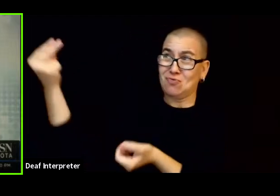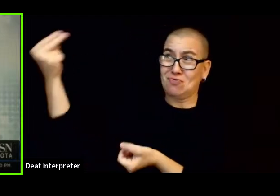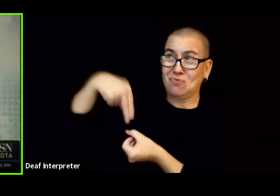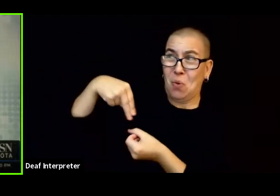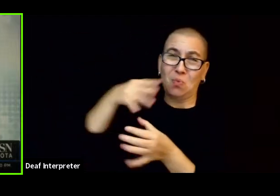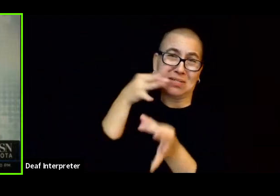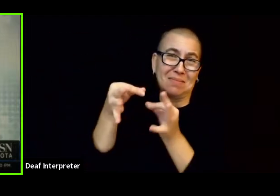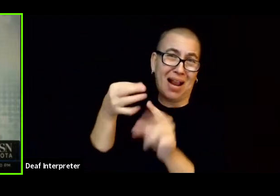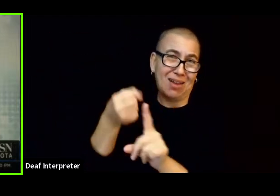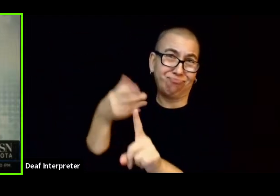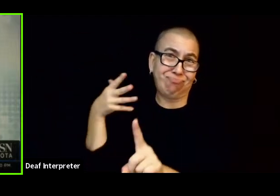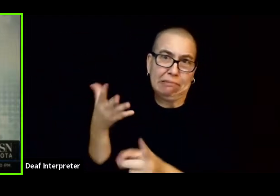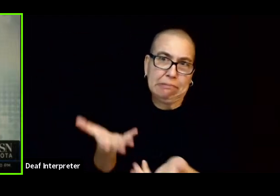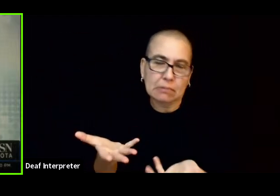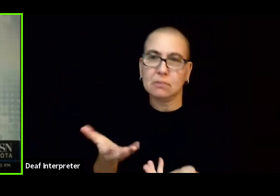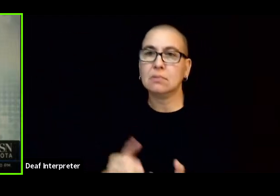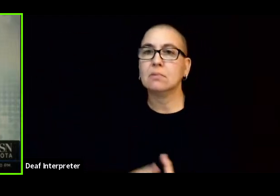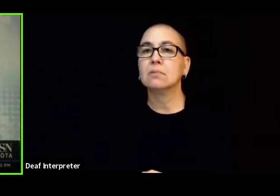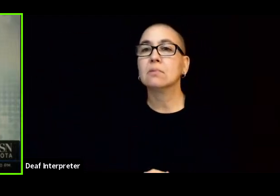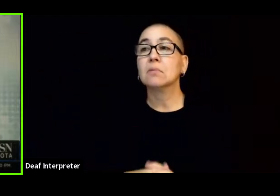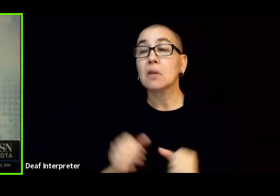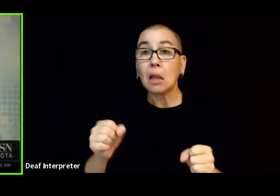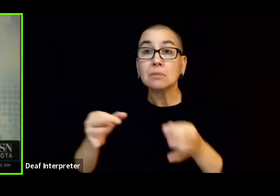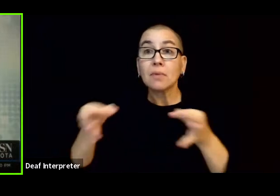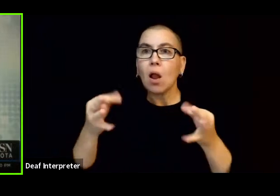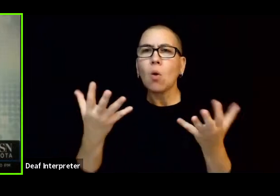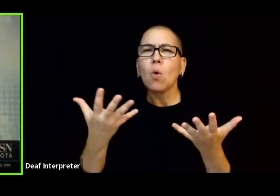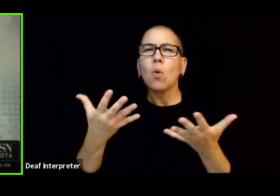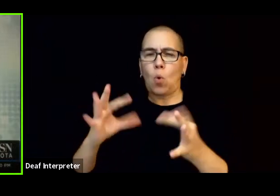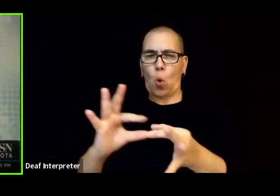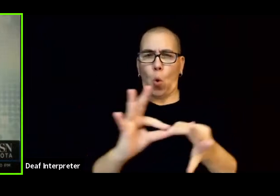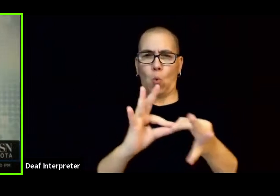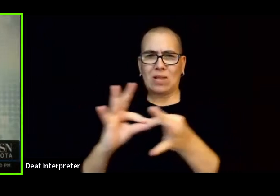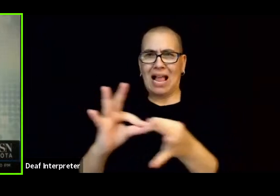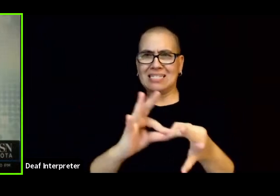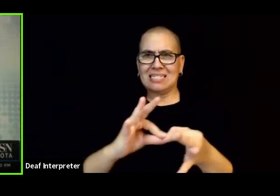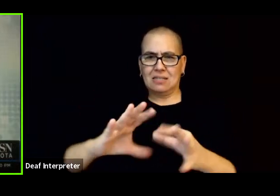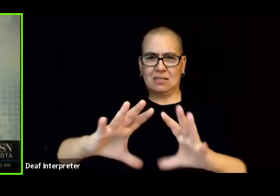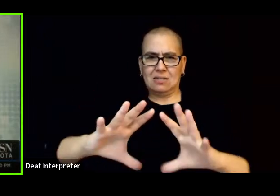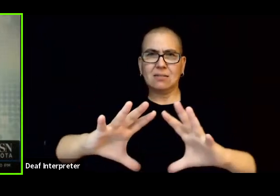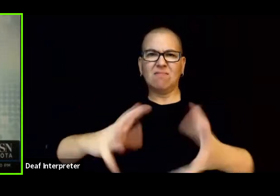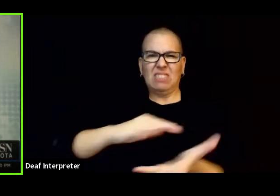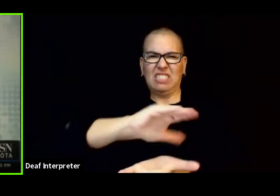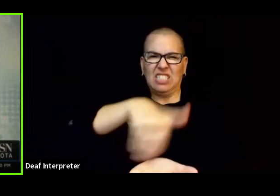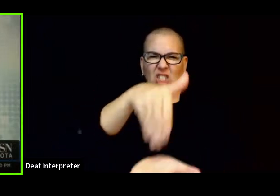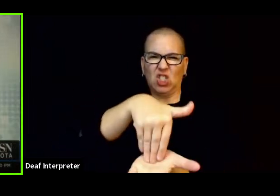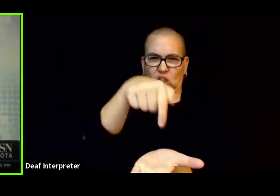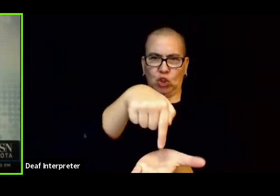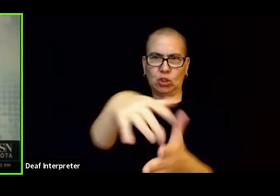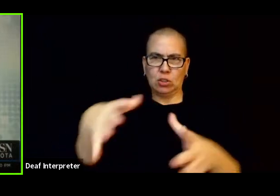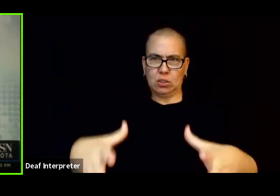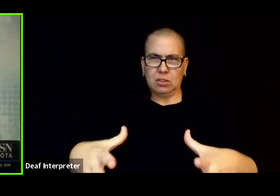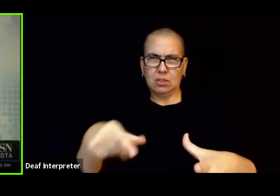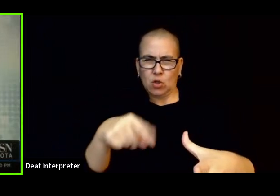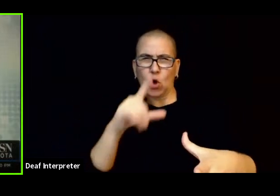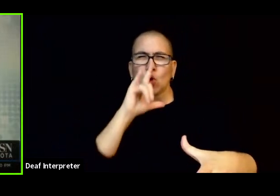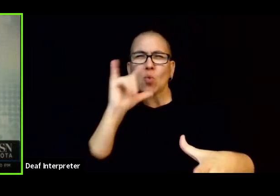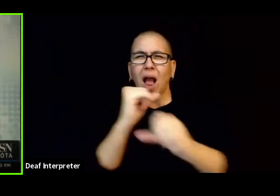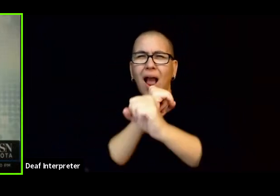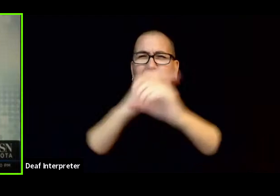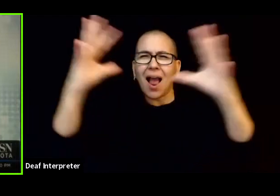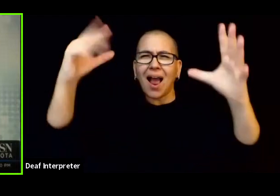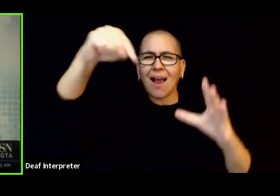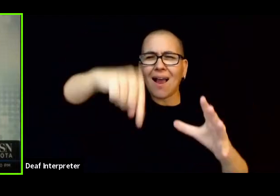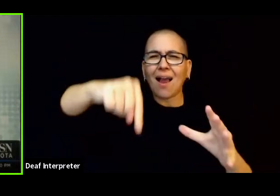how clinical decision making kind of gets shared. I would really want to ask for his expertise on answering that.